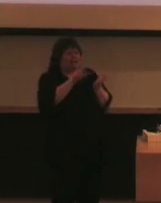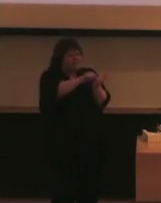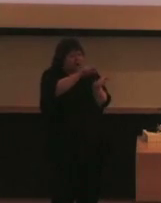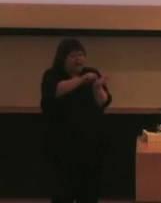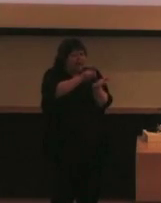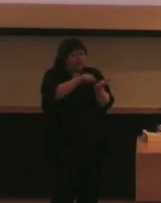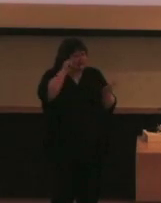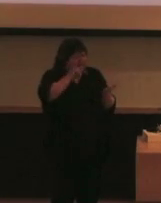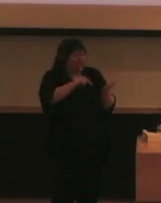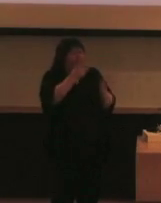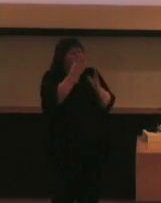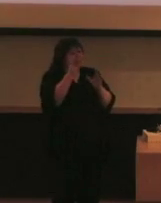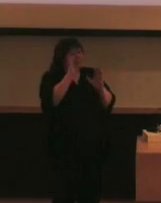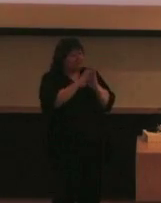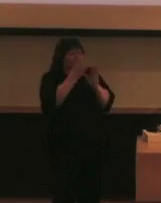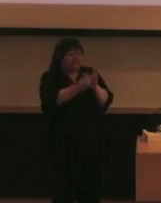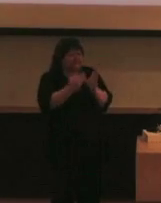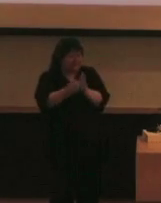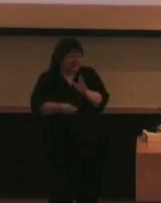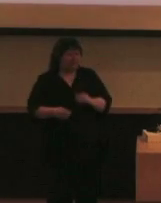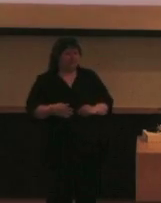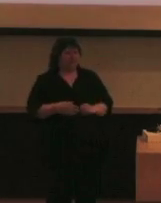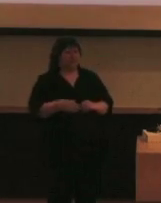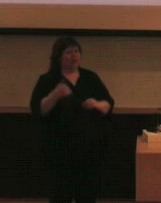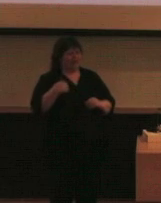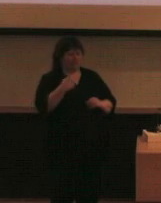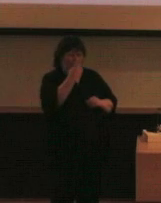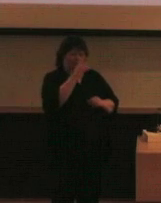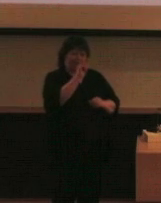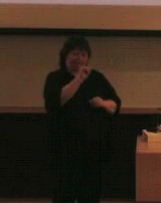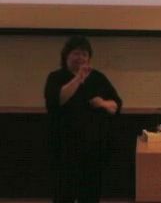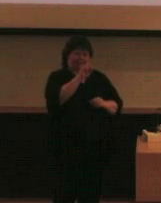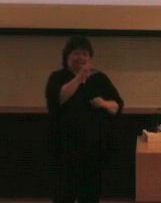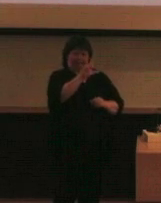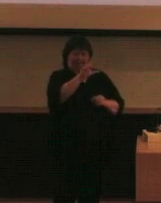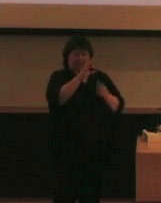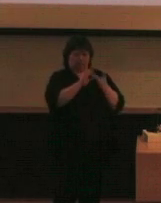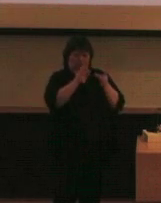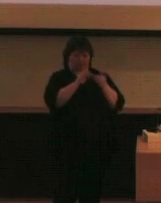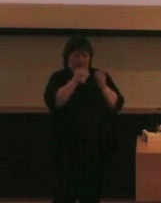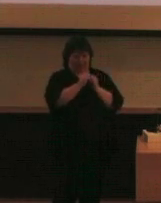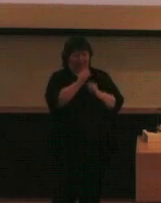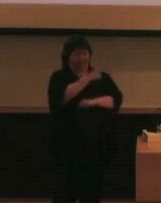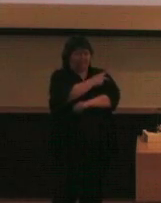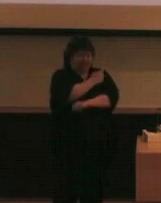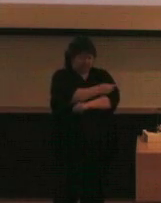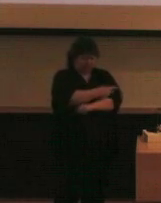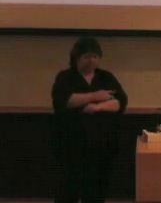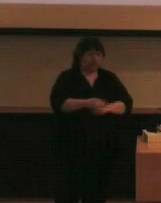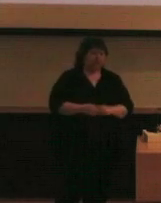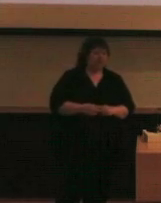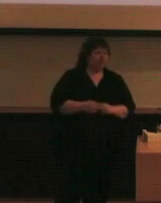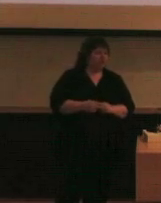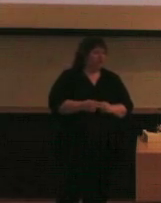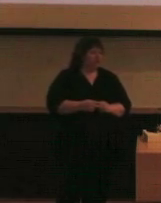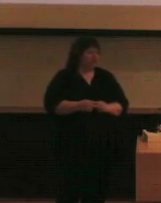Anyways, I'll explain the story. We have an ADL. I have an ADL story with a patient that